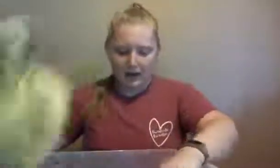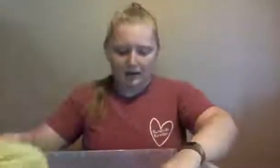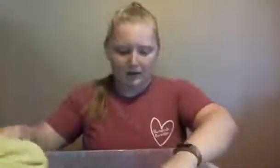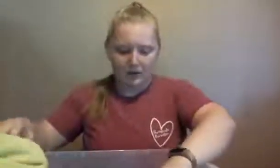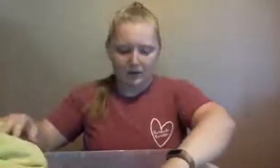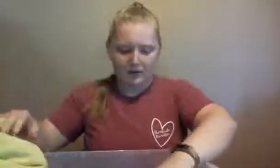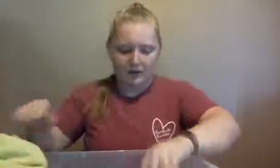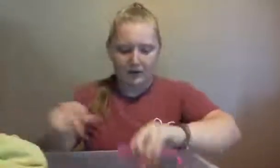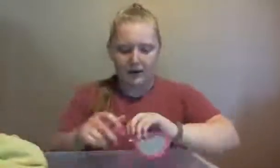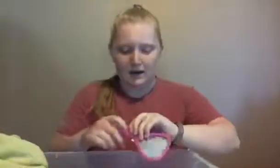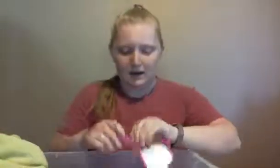And you're going to need